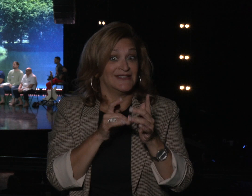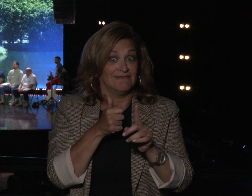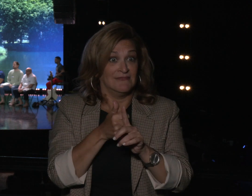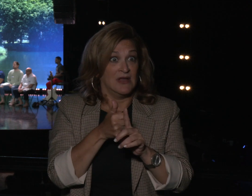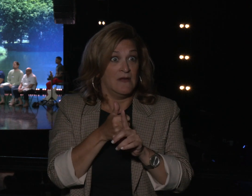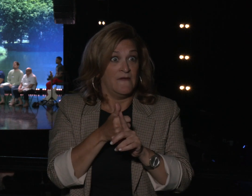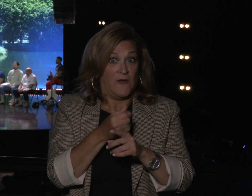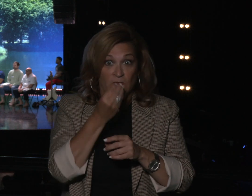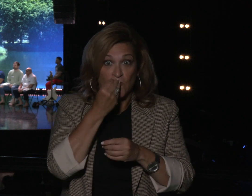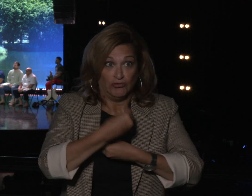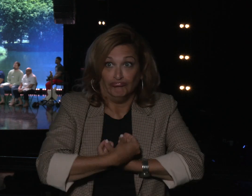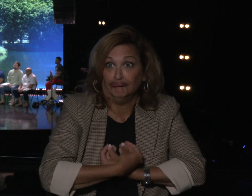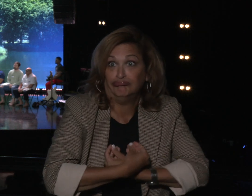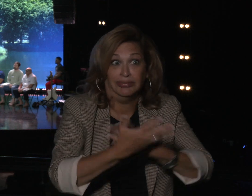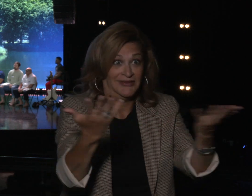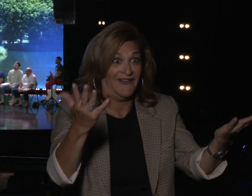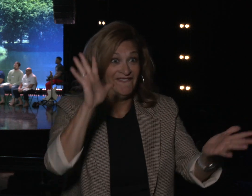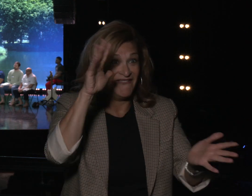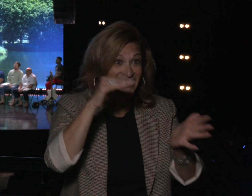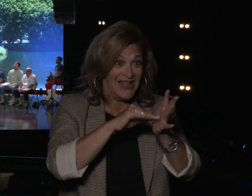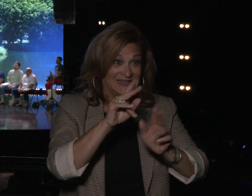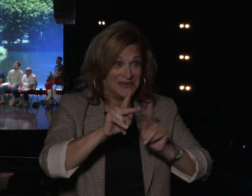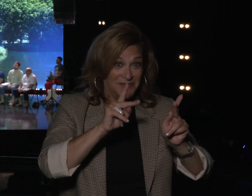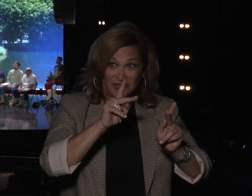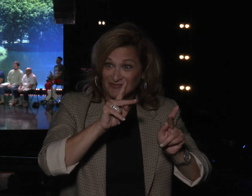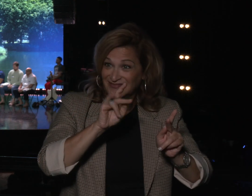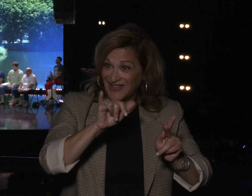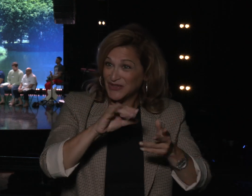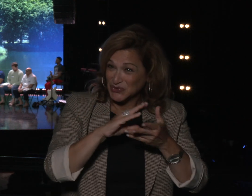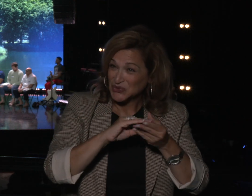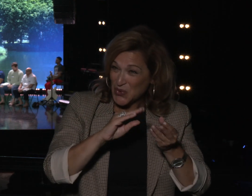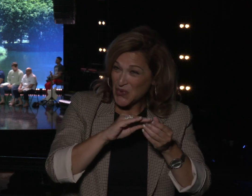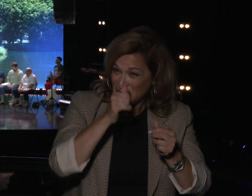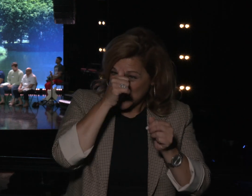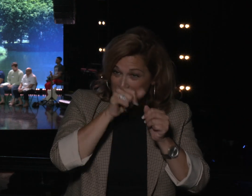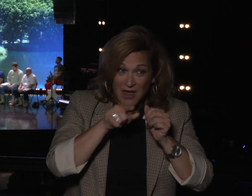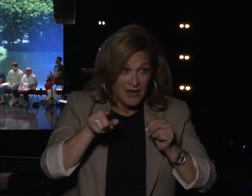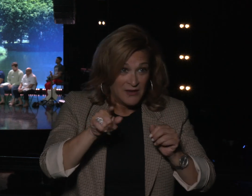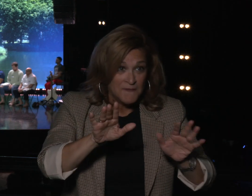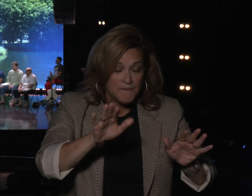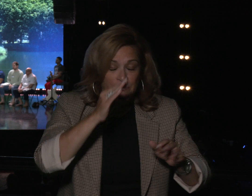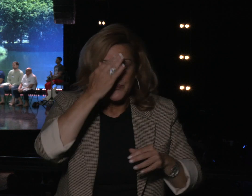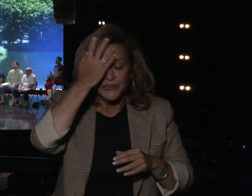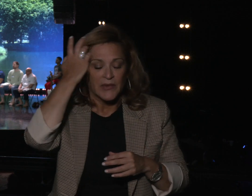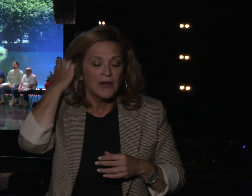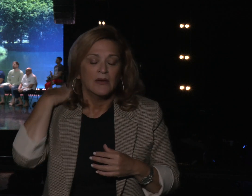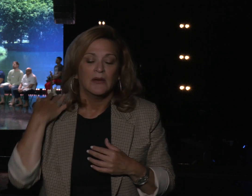feeding the 5,000. When Jesus was feeding the 5,000.